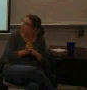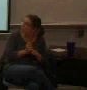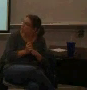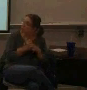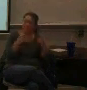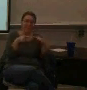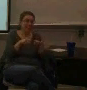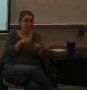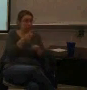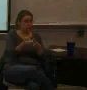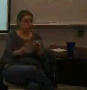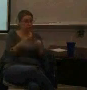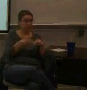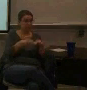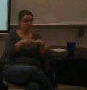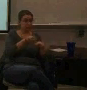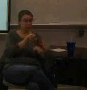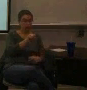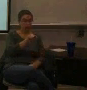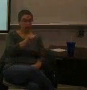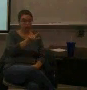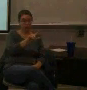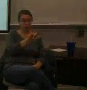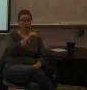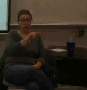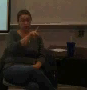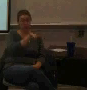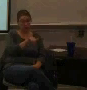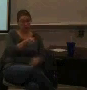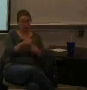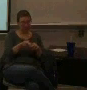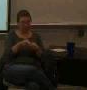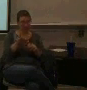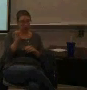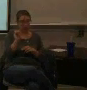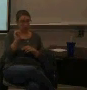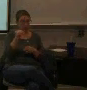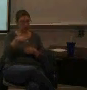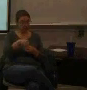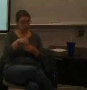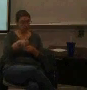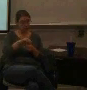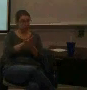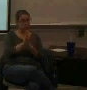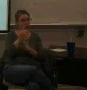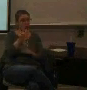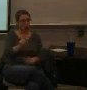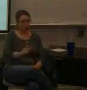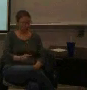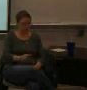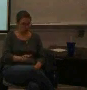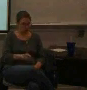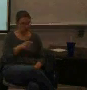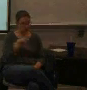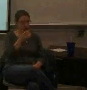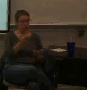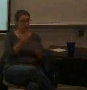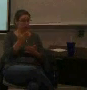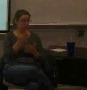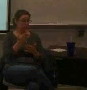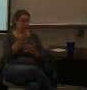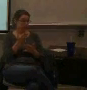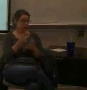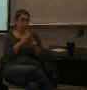As you increase salinity, actually oxygen concentration gets lower. And so you might actually, in